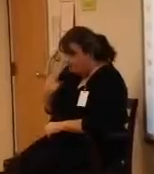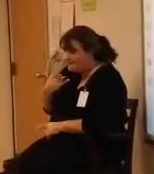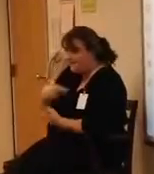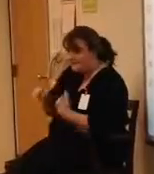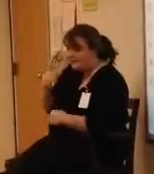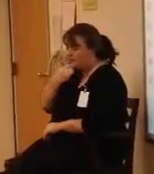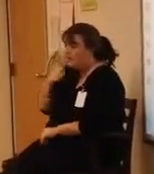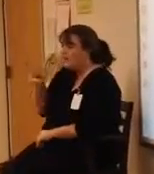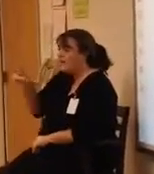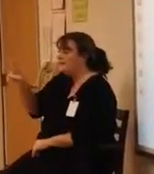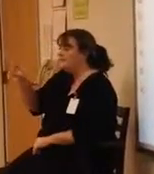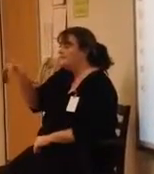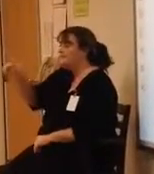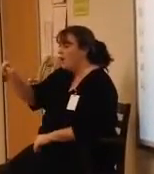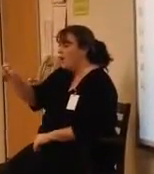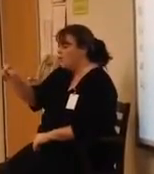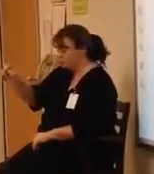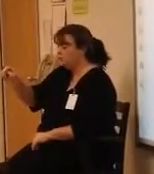Next. All right, Omar, come on up.